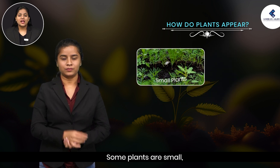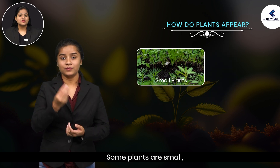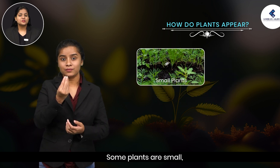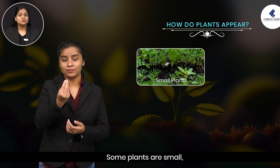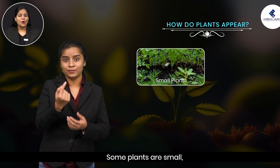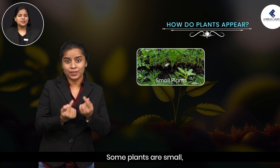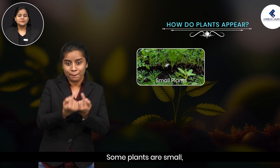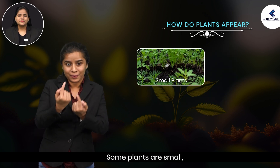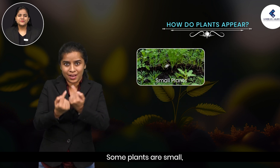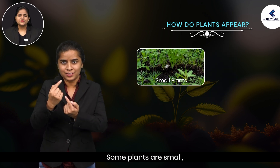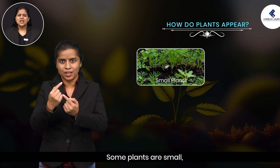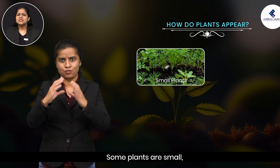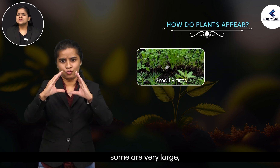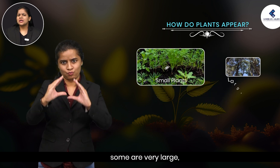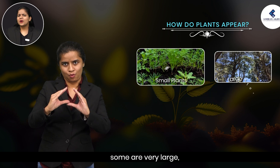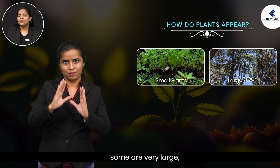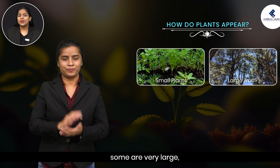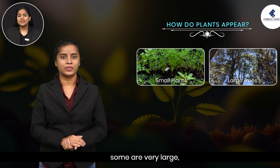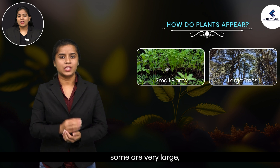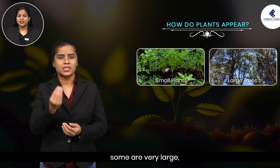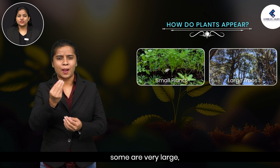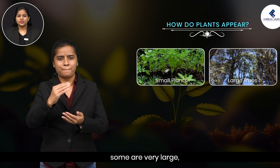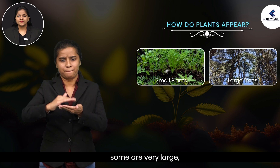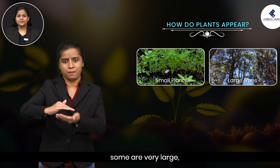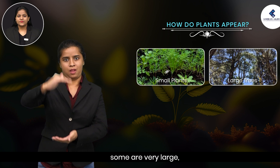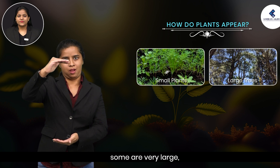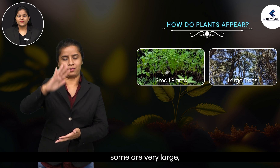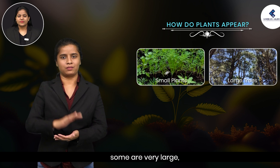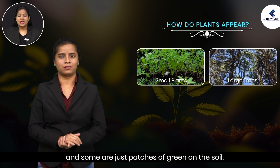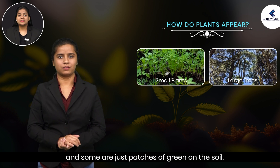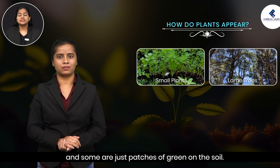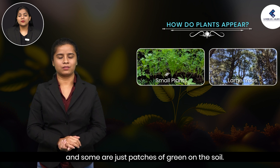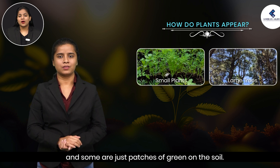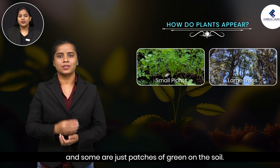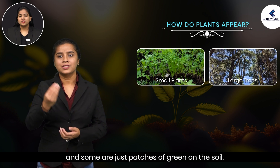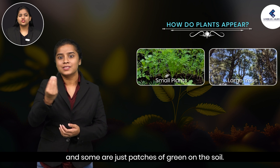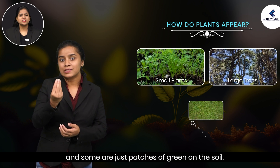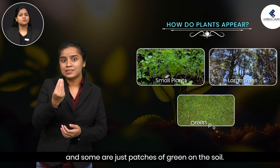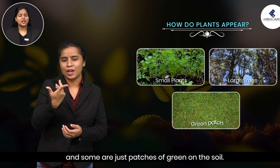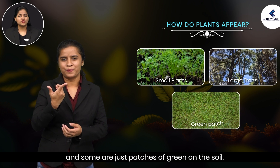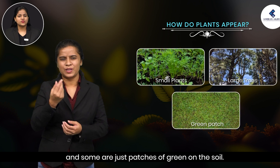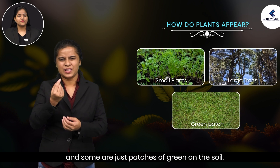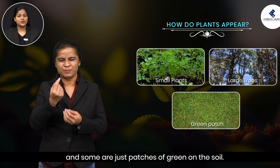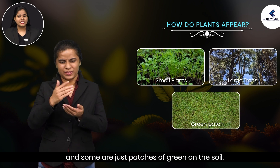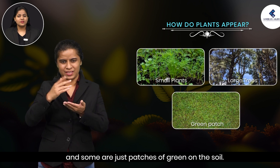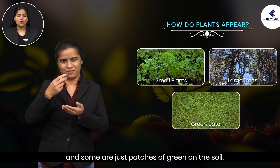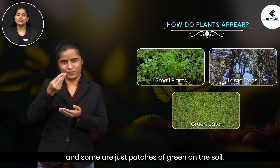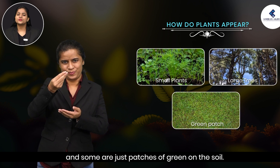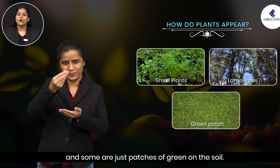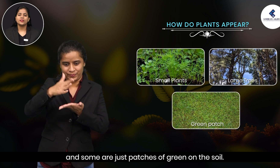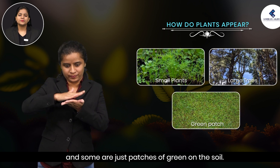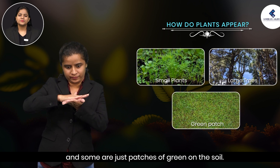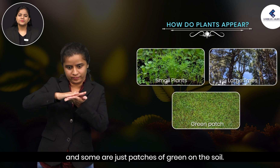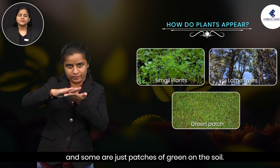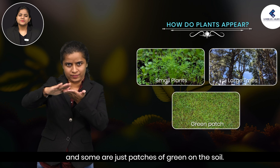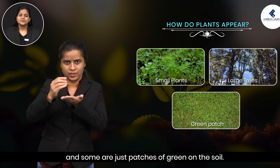Some plants are small, some are very large, and some are just patches of green on the